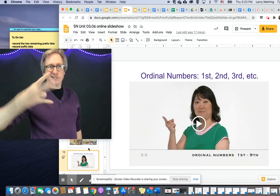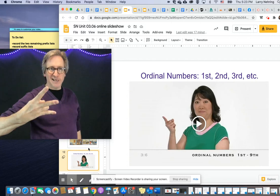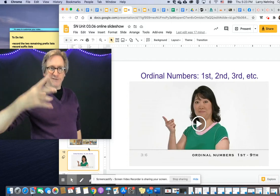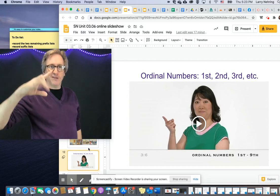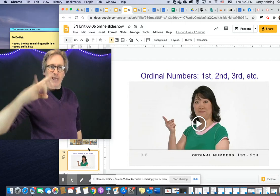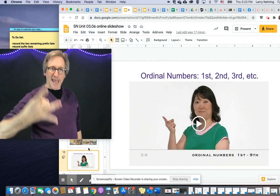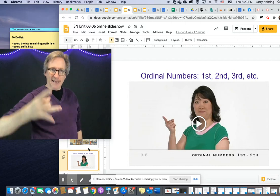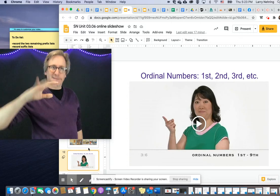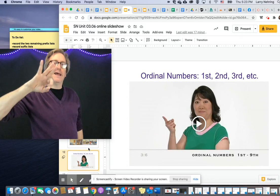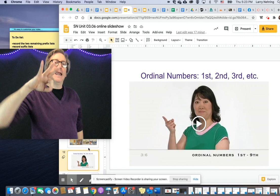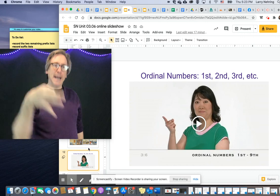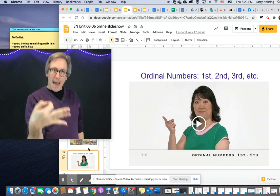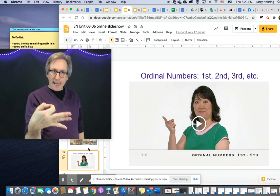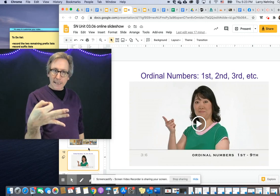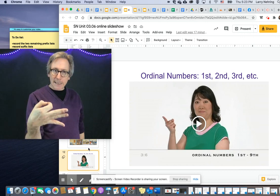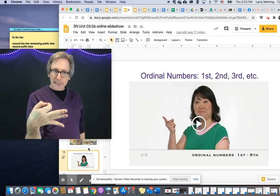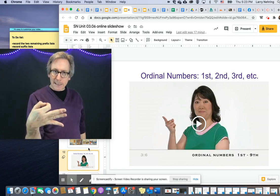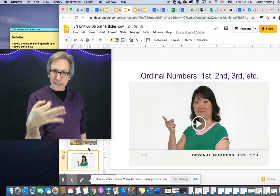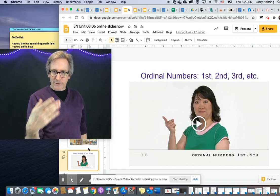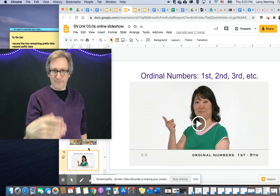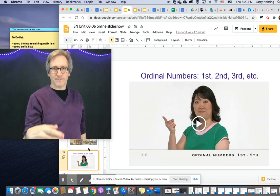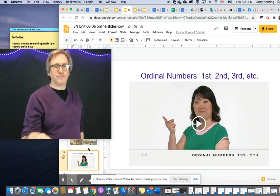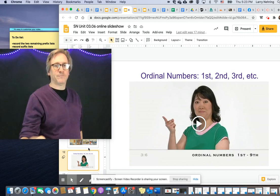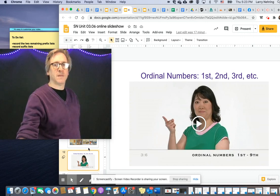sixth, seventh, eighth, ninth.